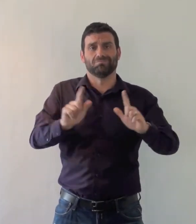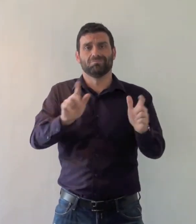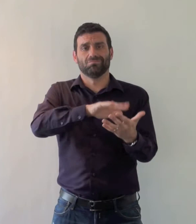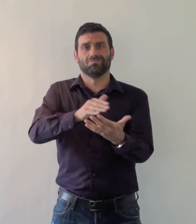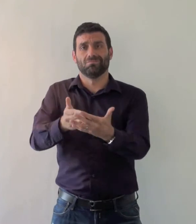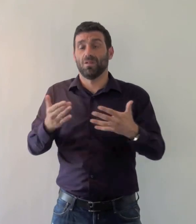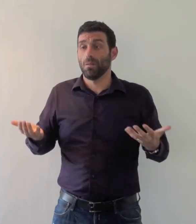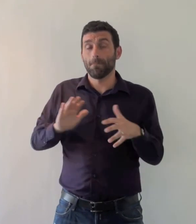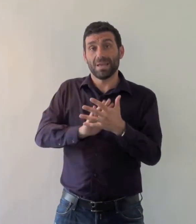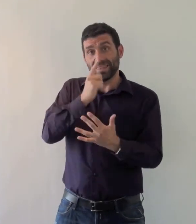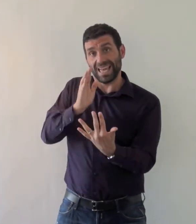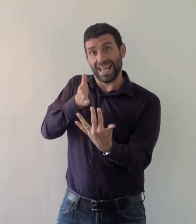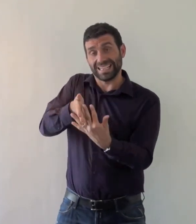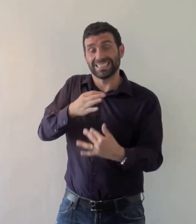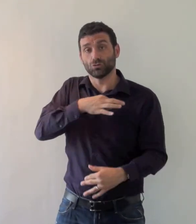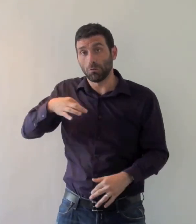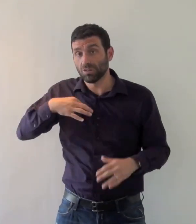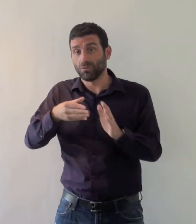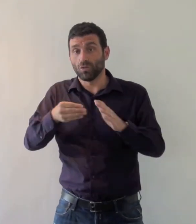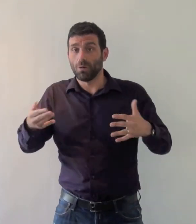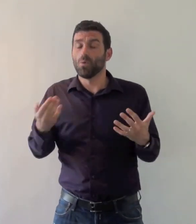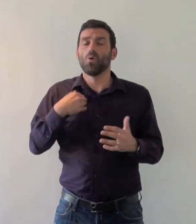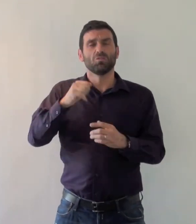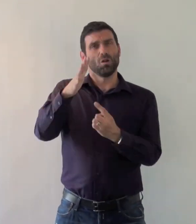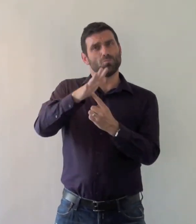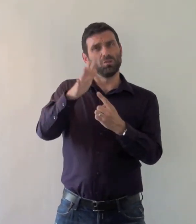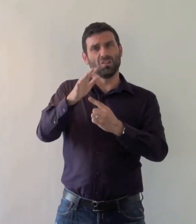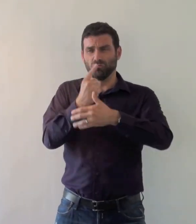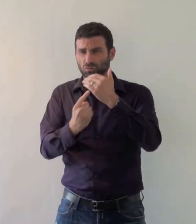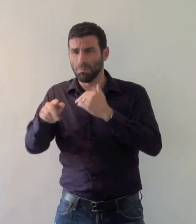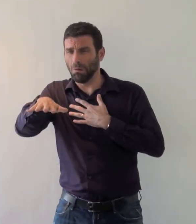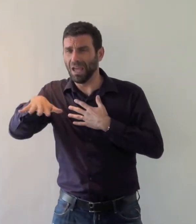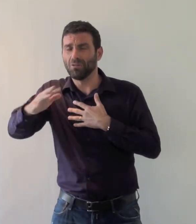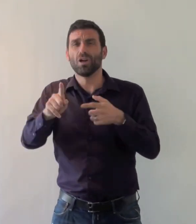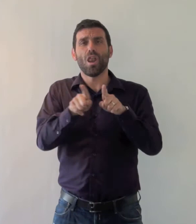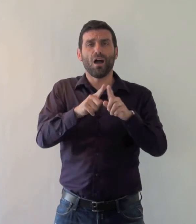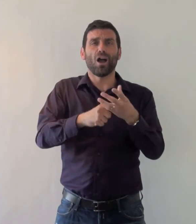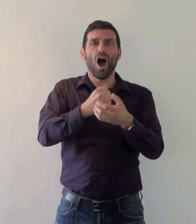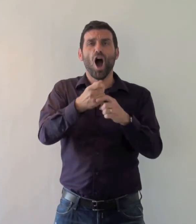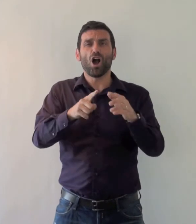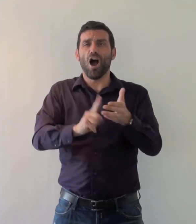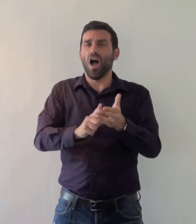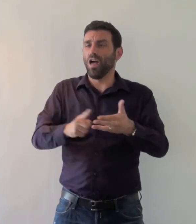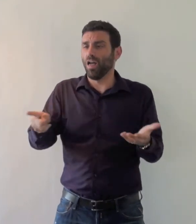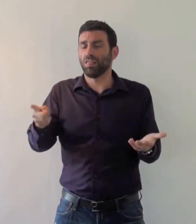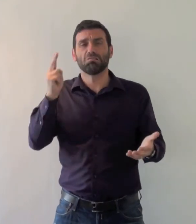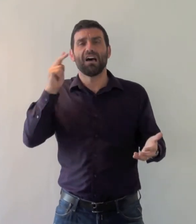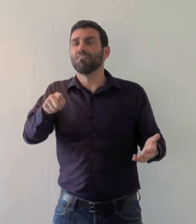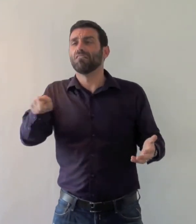people and also to GPs and other health professionals, as this can be of great benefit in remote and